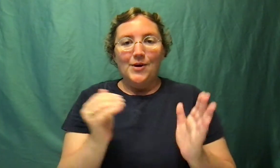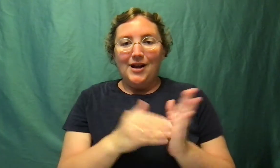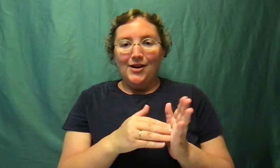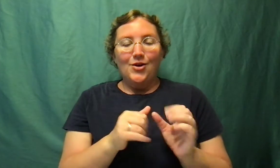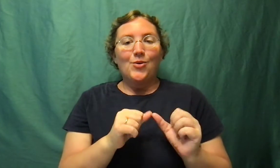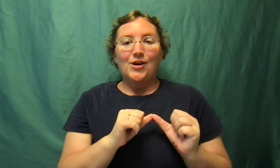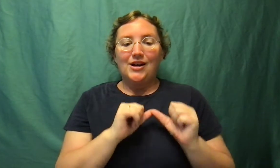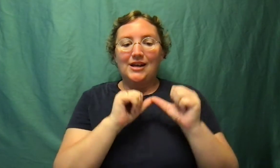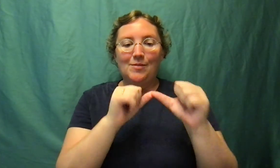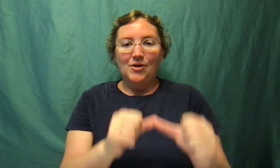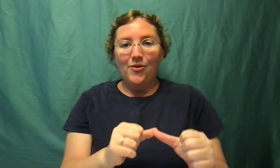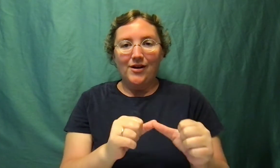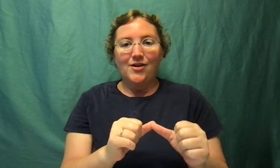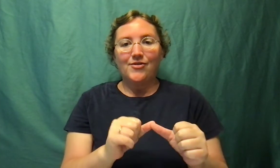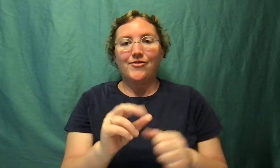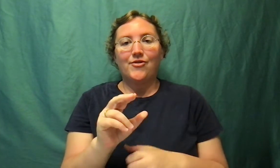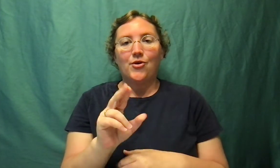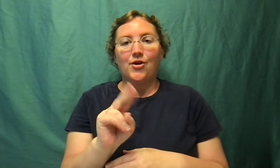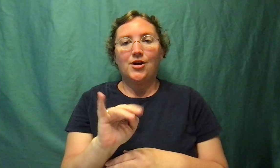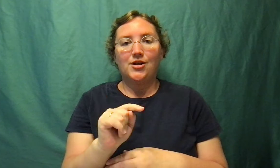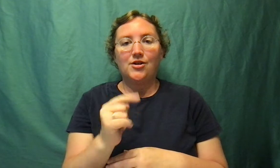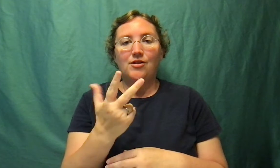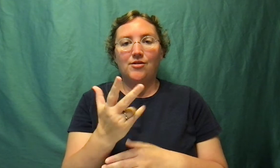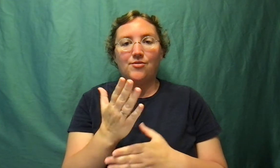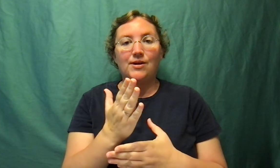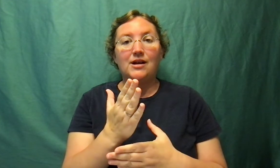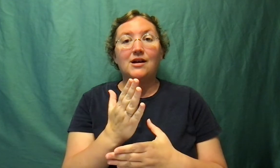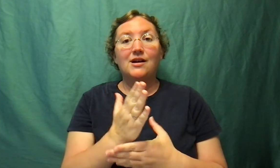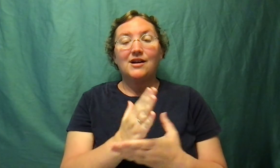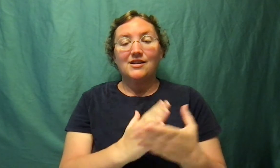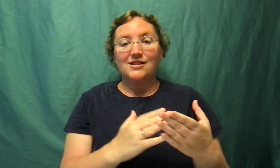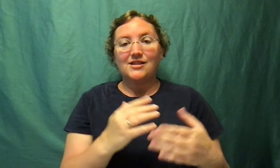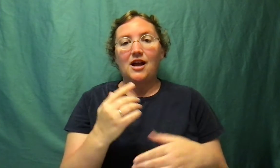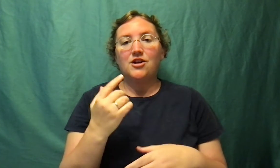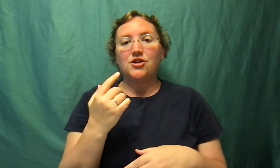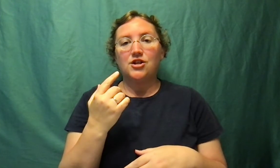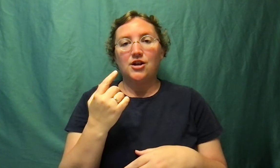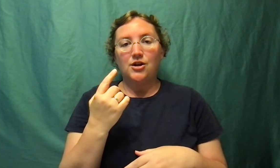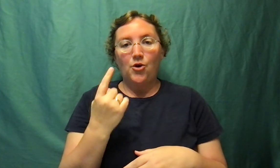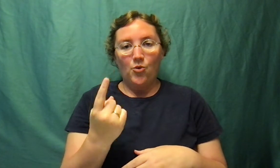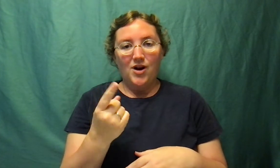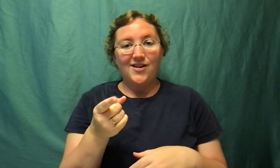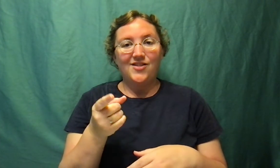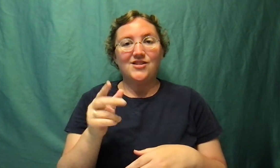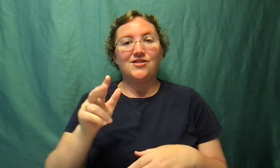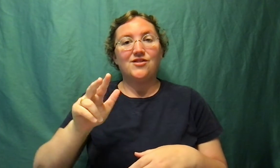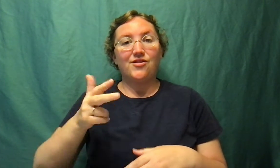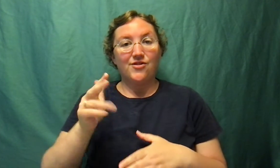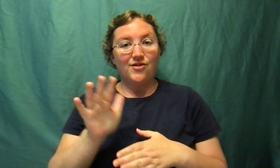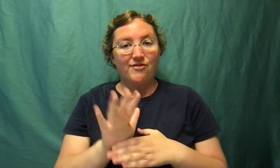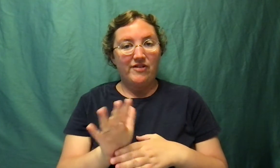again, we're going to keep going for Unit 3, Section 1. This is the third